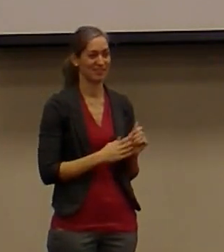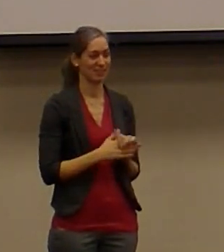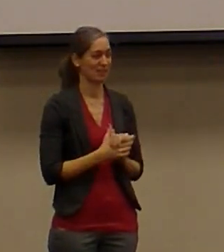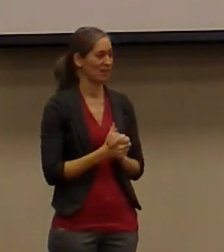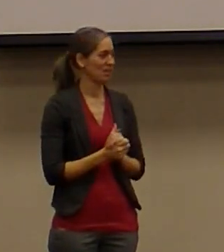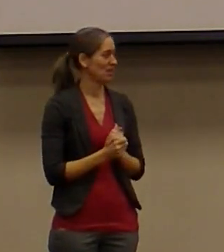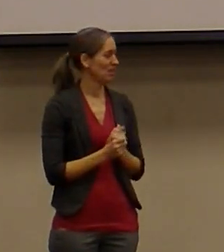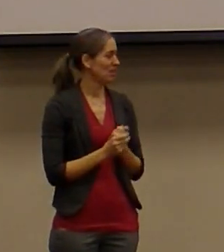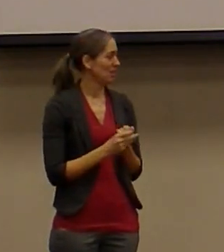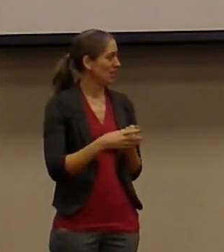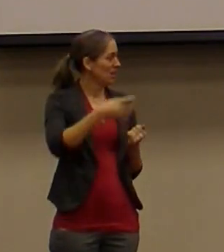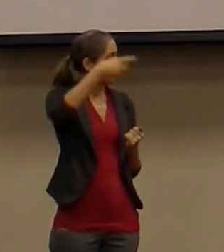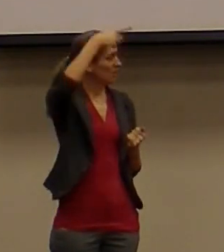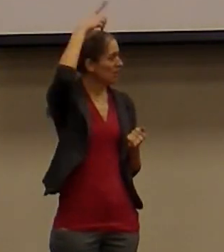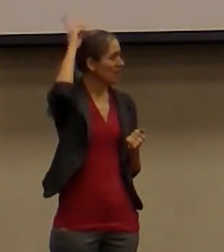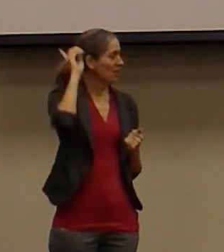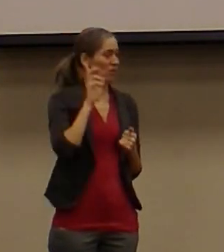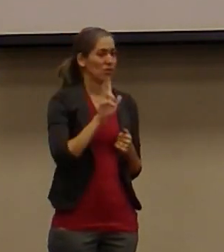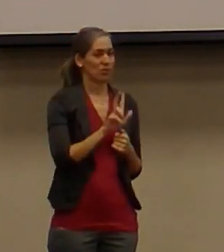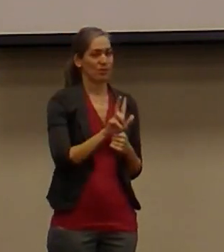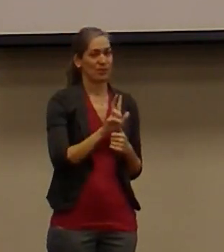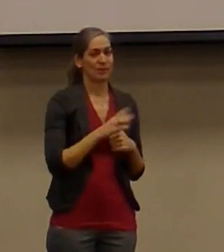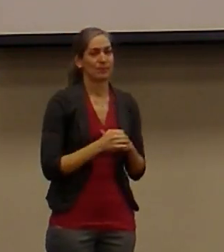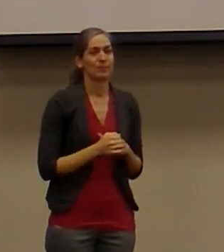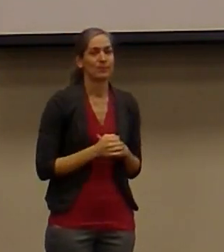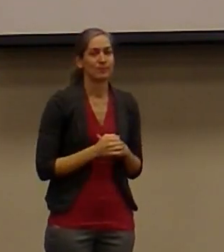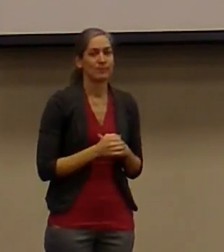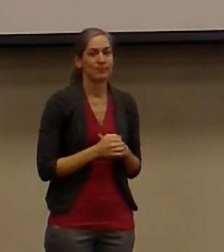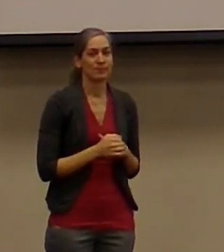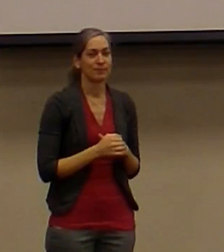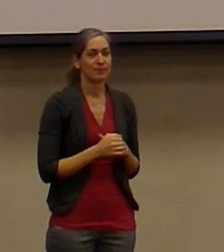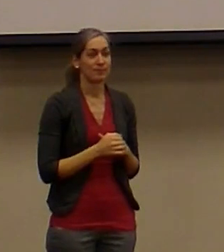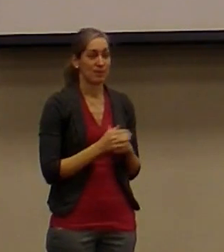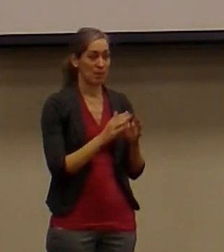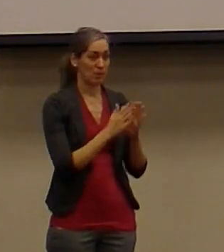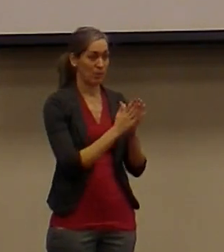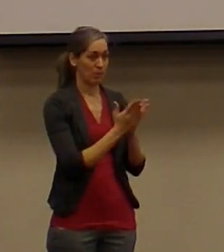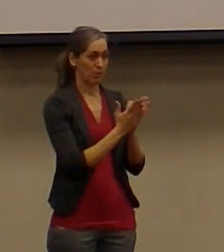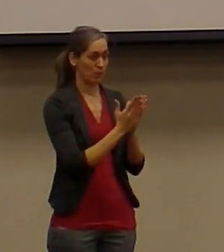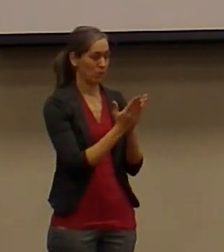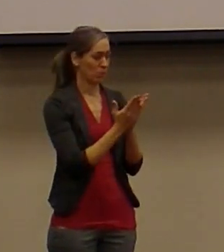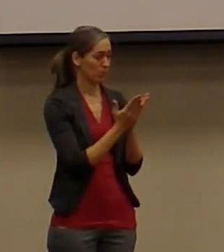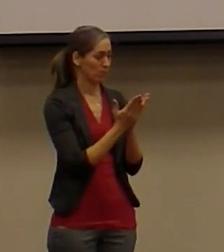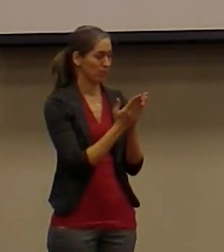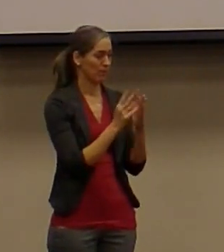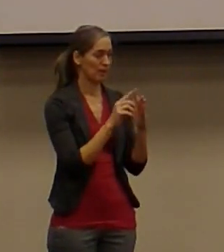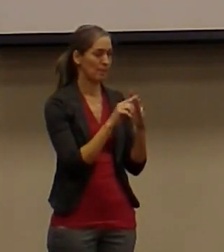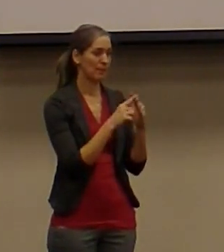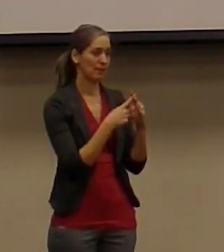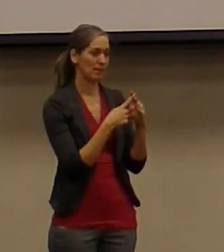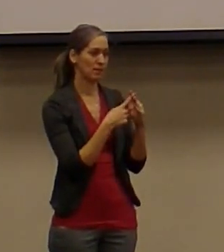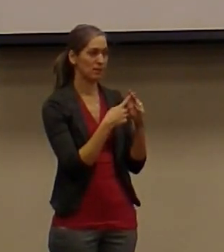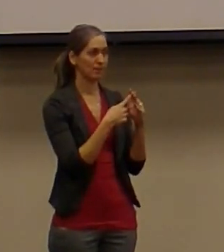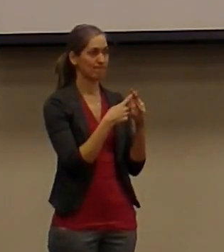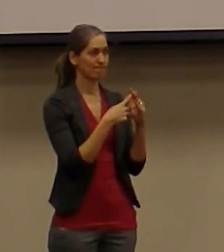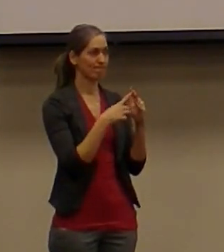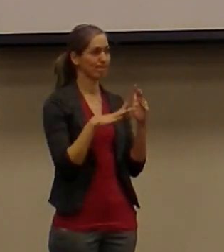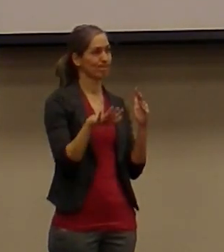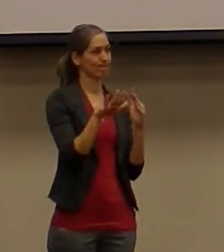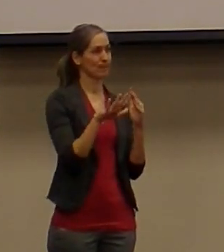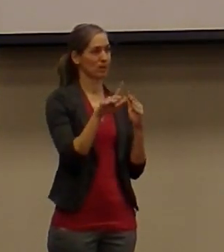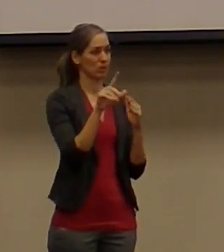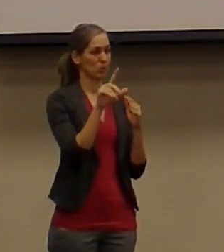Daniel, chapter 3. The book of Daniel starts about 20 years